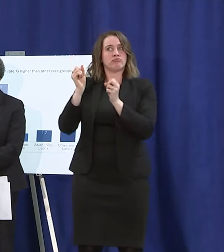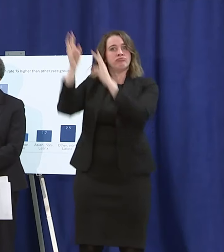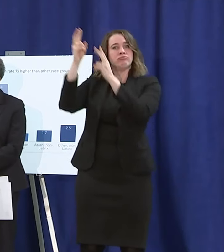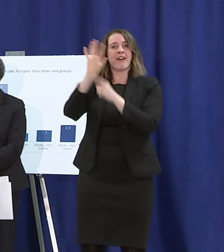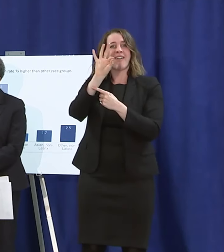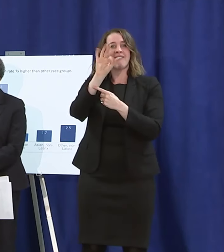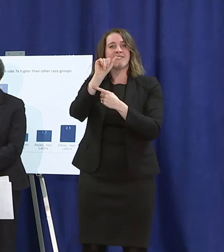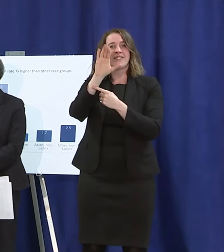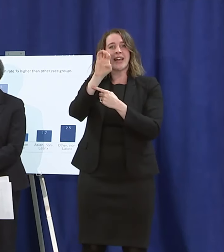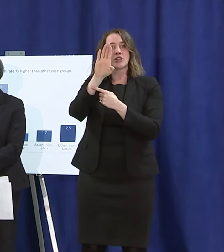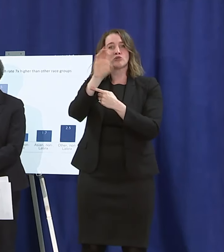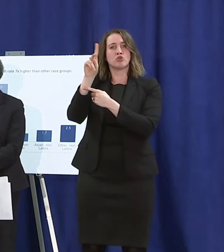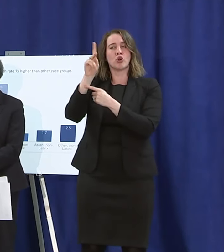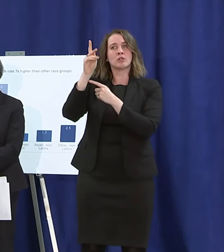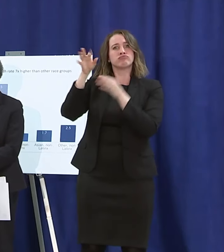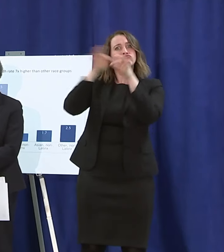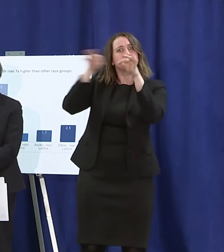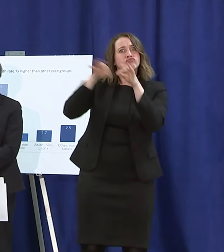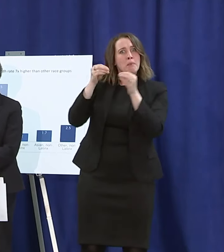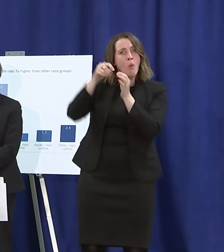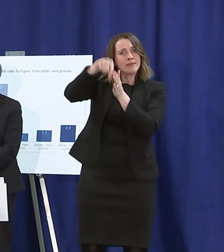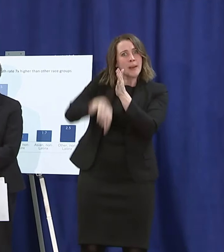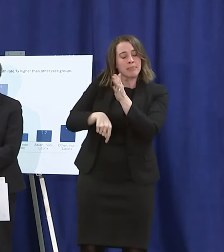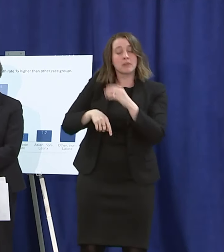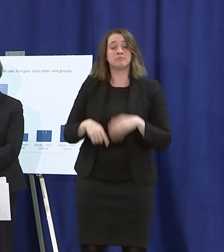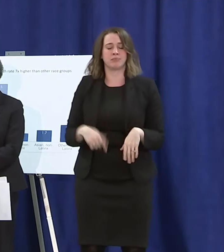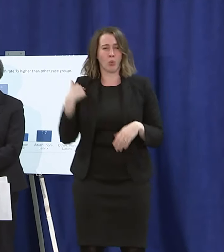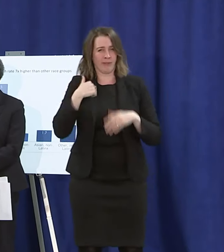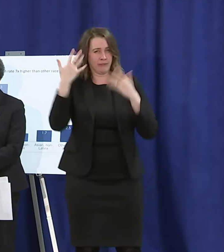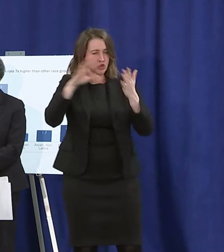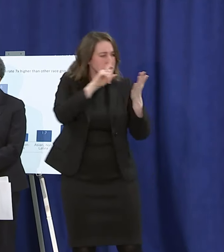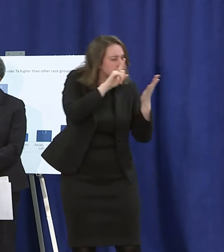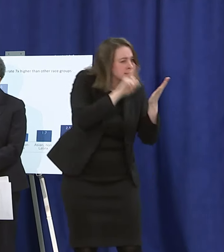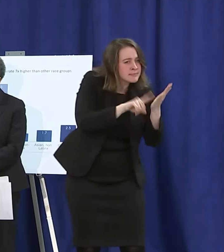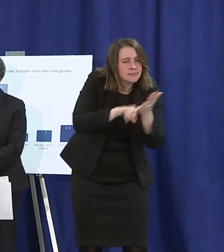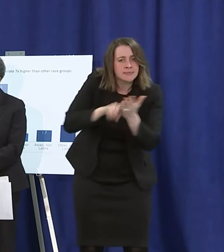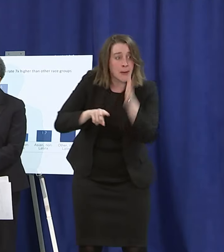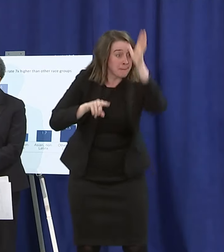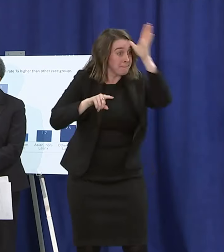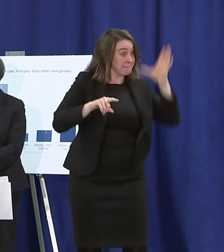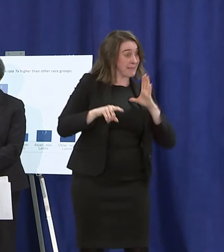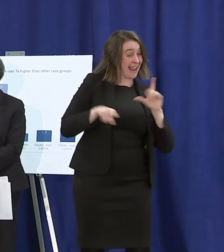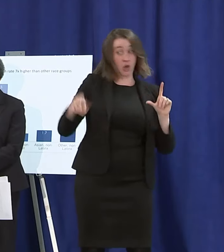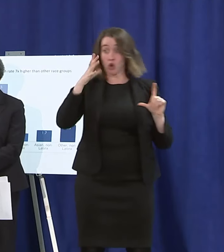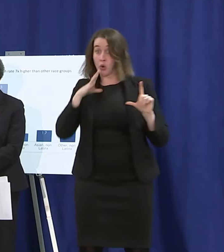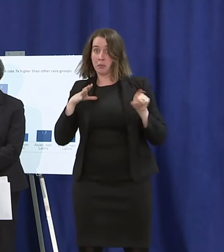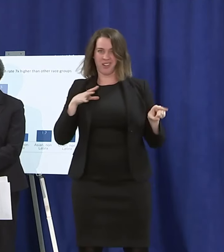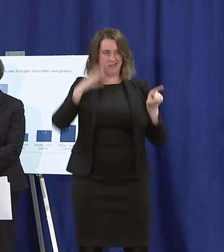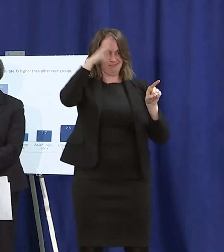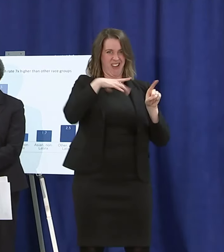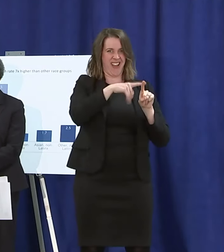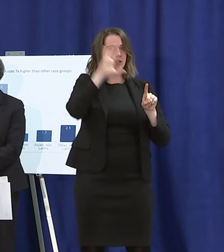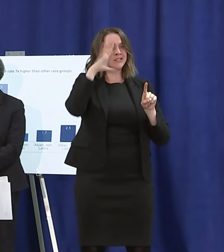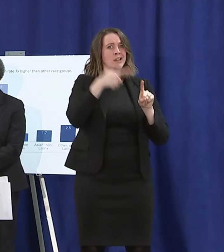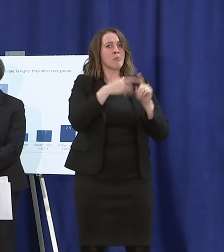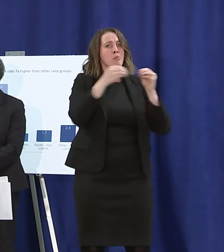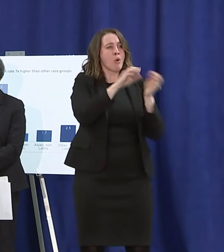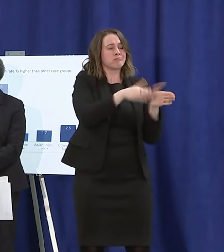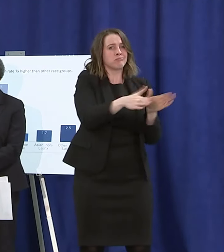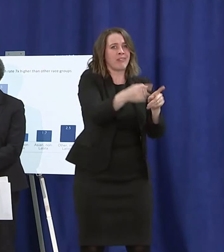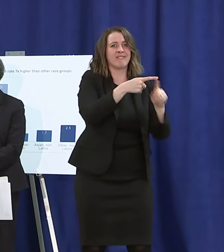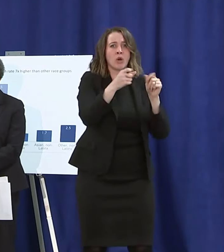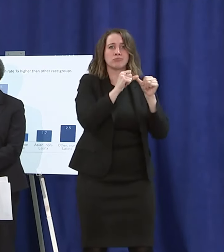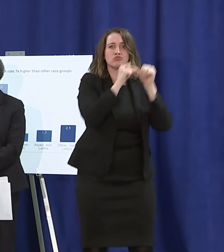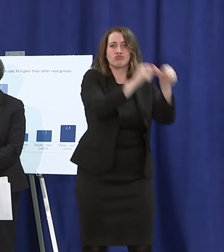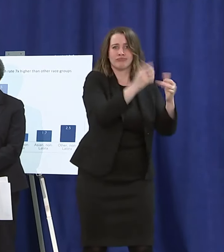more. But studies have also shown that men, as compared to women, have higher rates of death from chronic disease, are